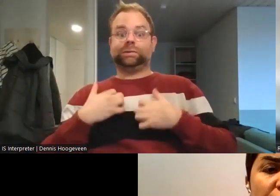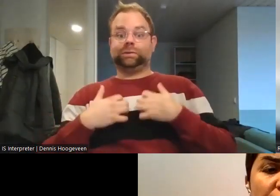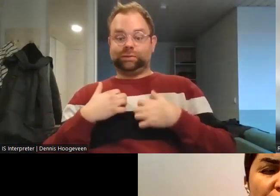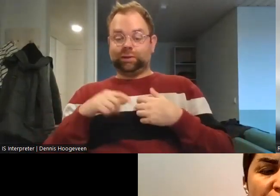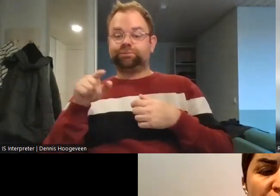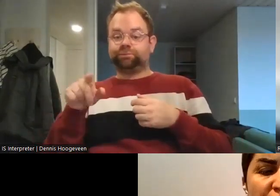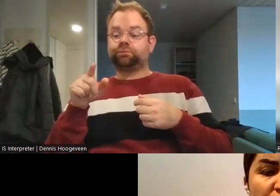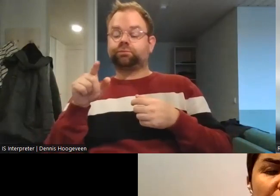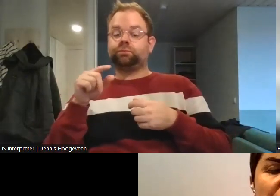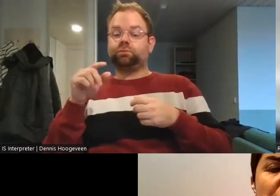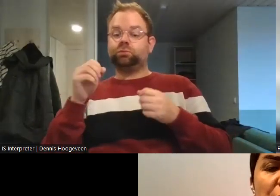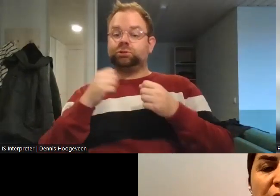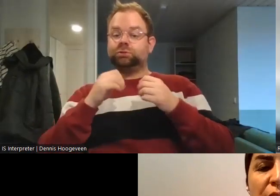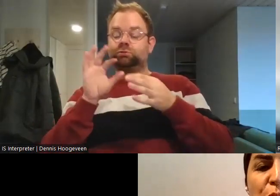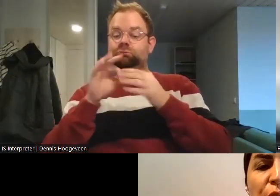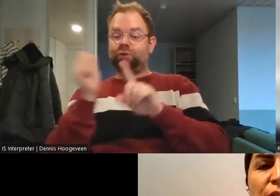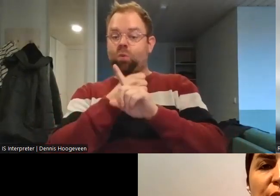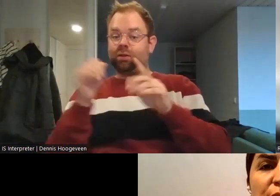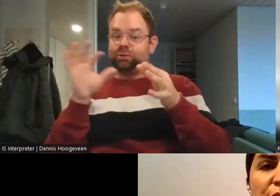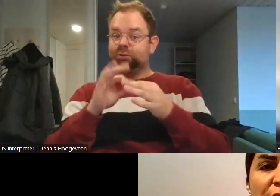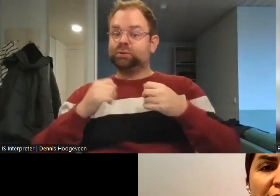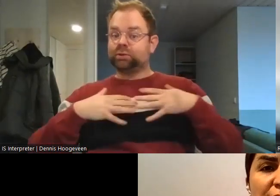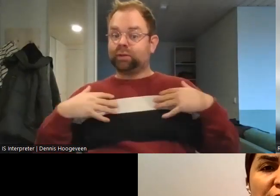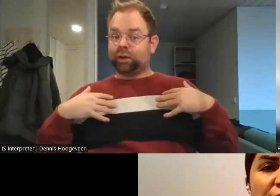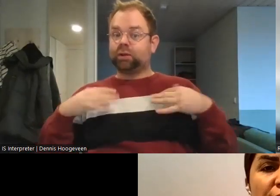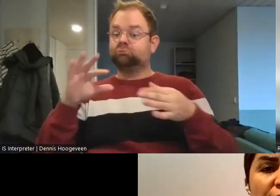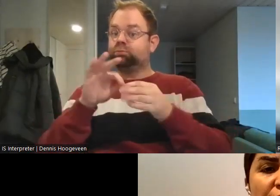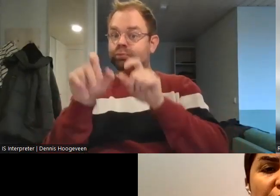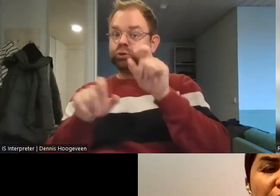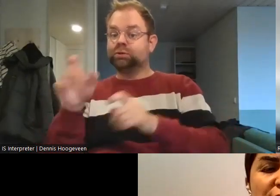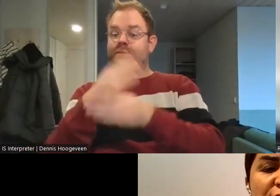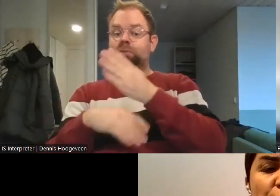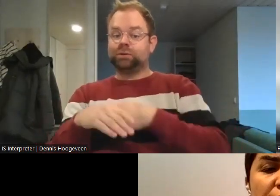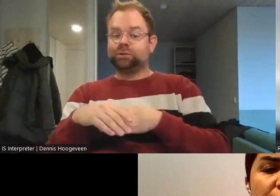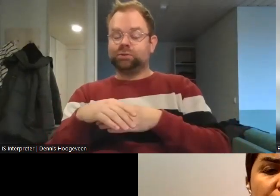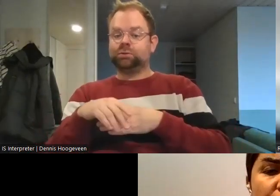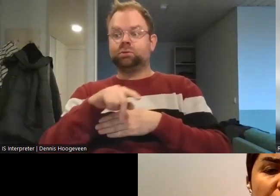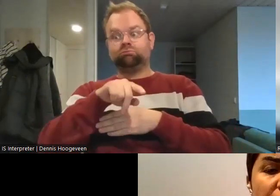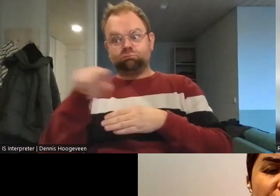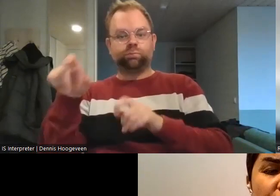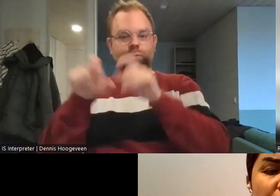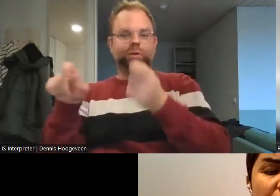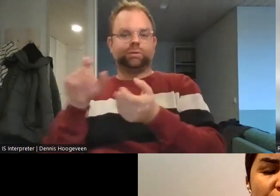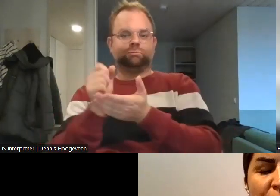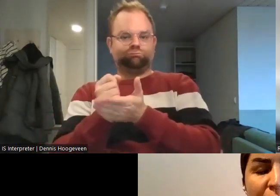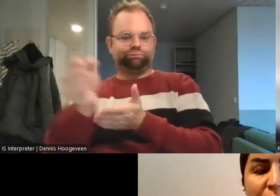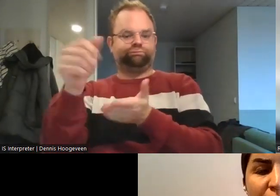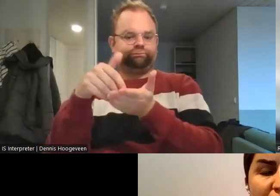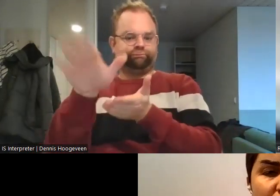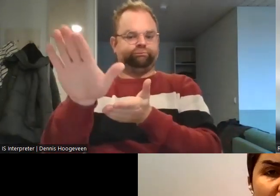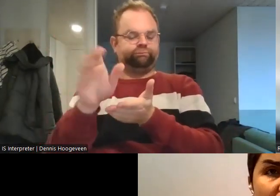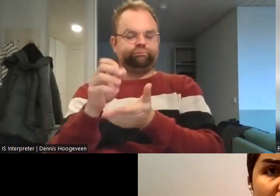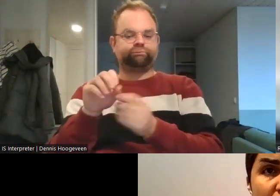that's the start of the conversation. We heard about the different activities that the gender-based violence unit is doing